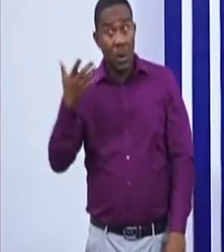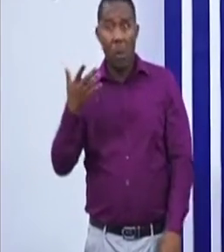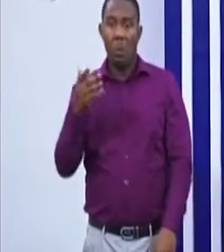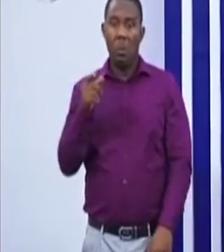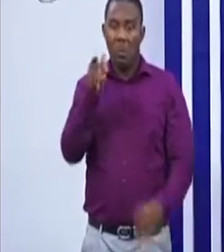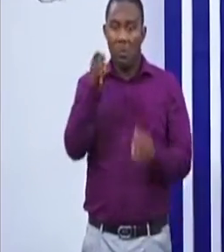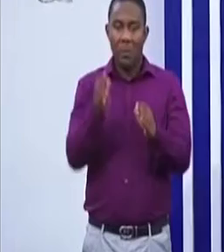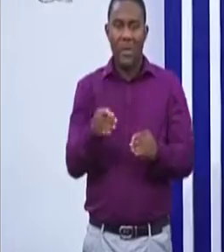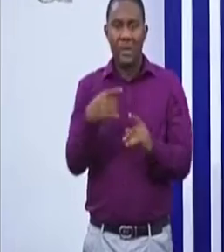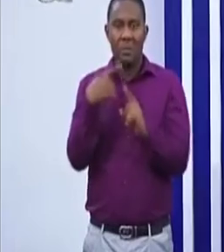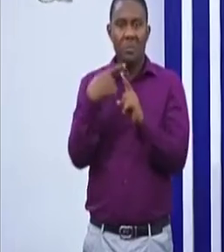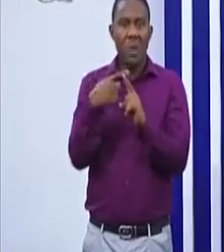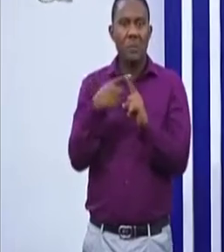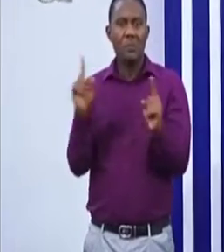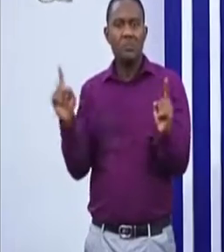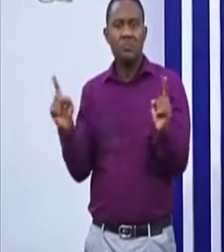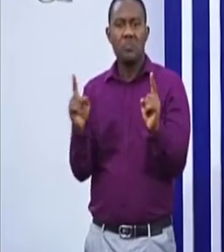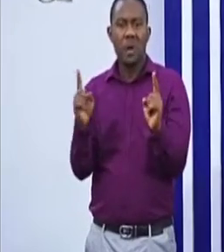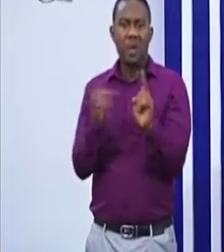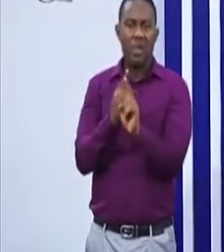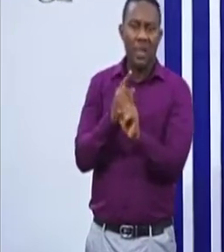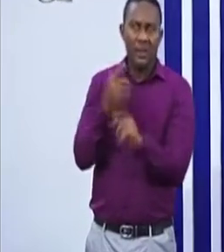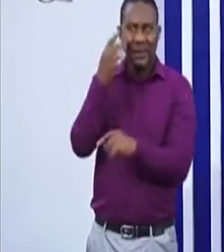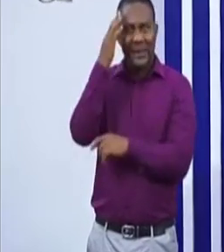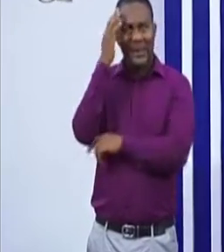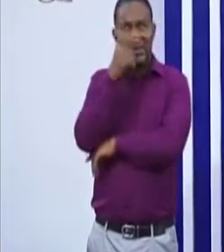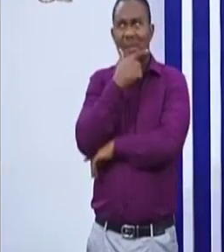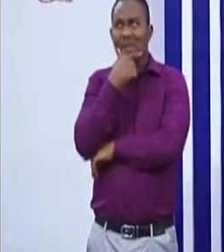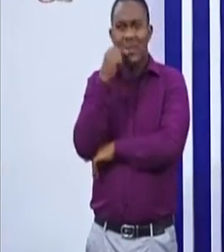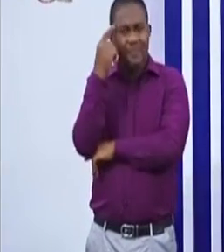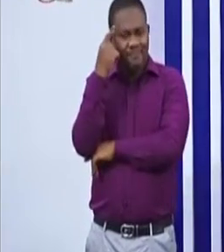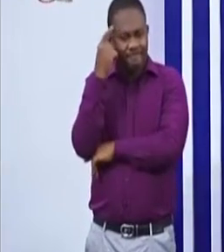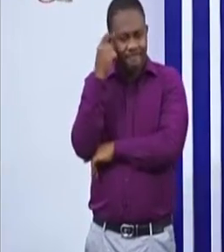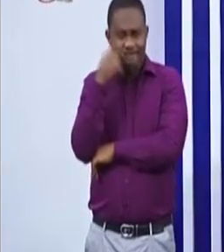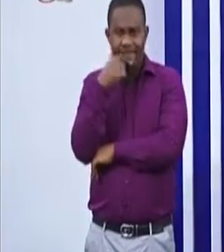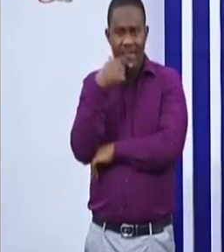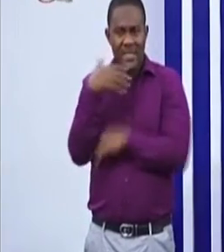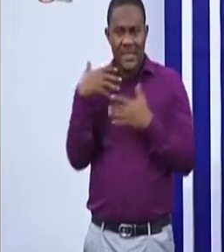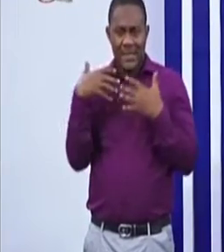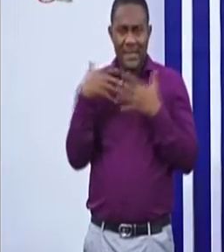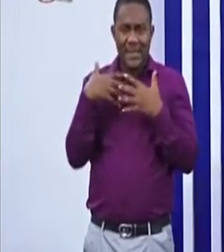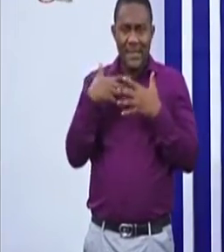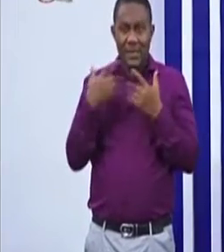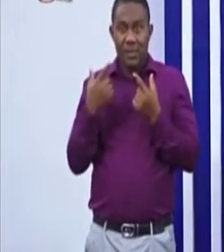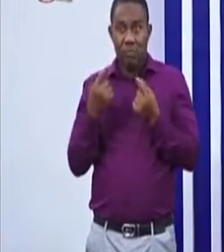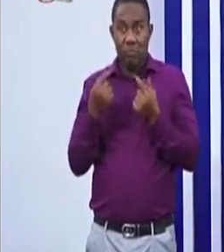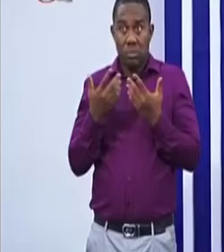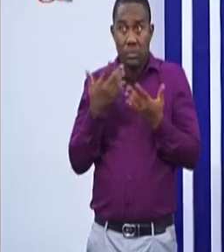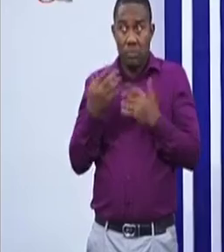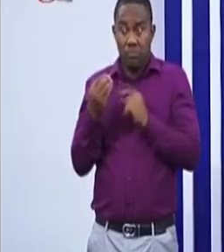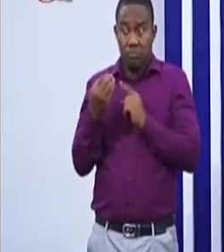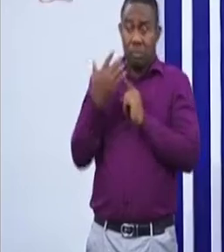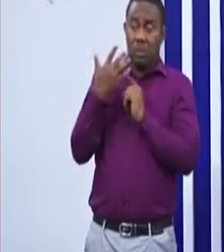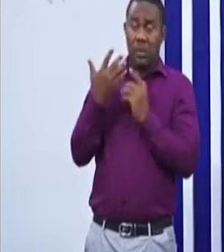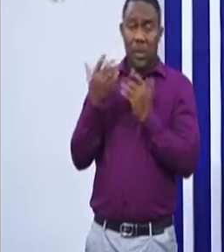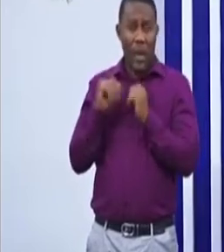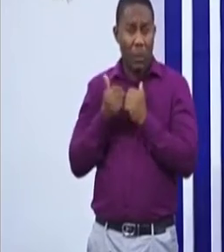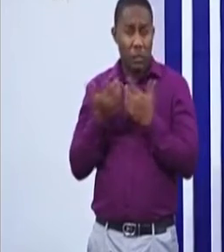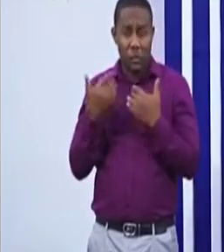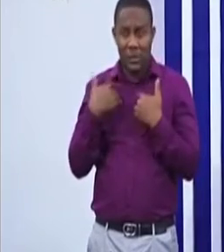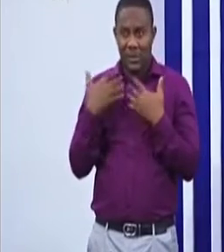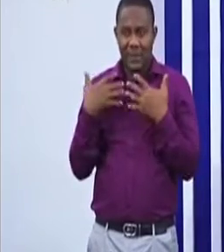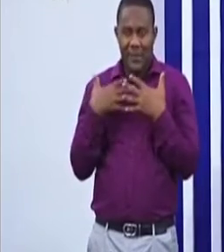saa yareɛ ni bi ɛsan wo tiri mu ntene wo papa ayamhyehyɛ kakra wɔ mu sɛ anhwɛ a yareɛ manya bia na menya